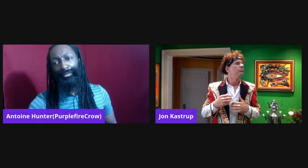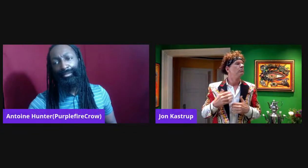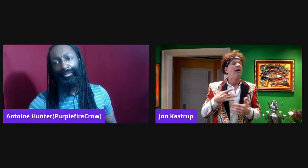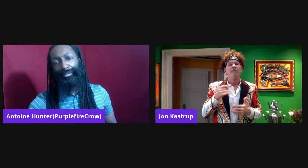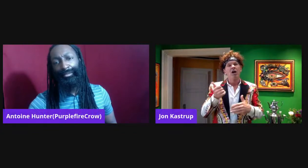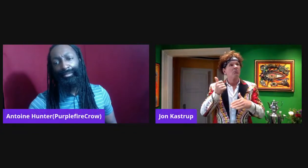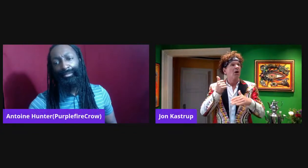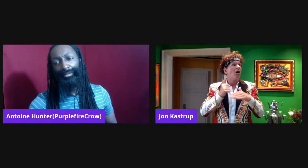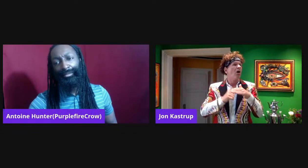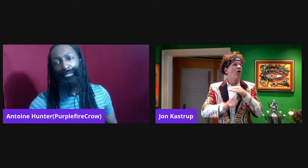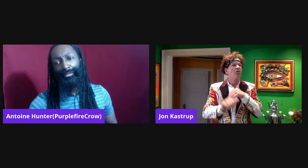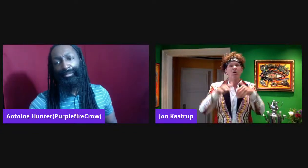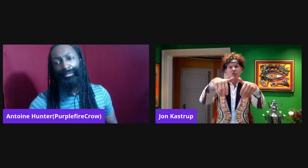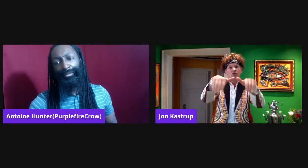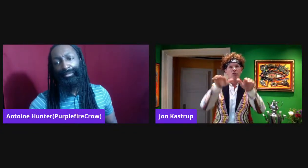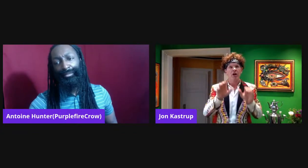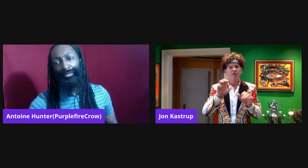within, not being able to reveal.